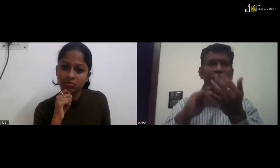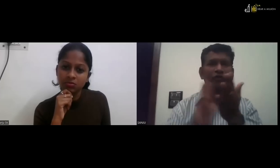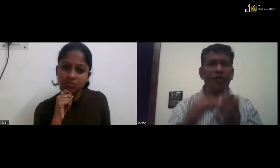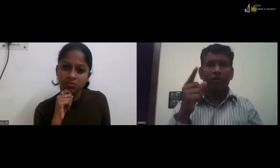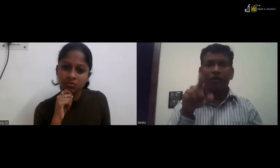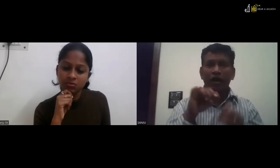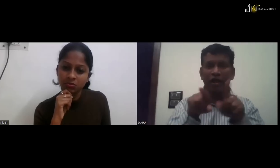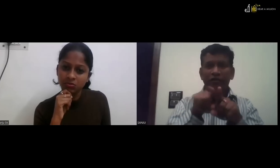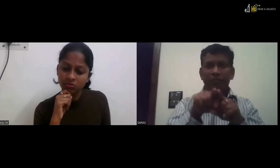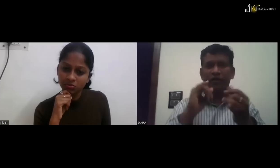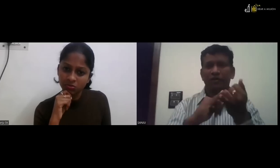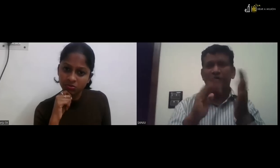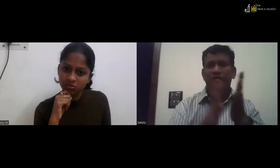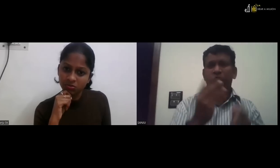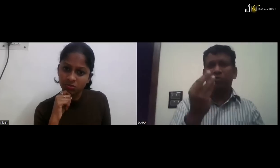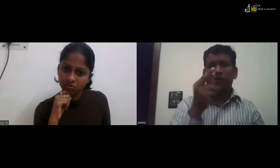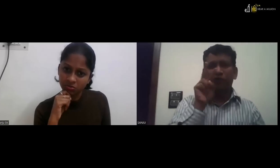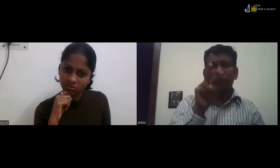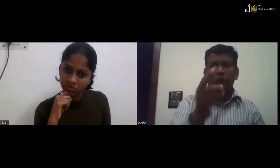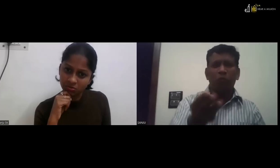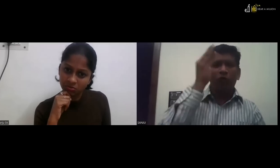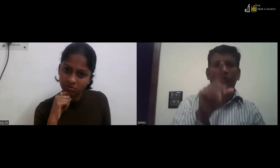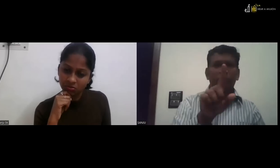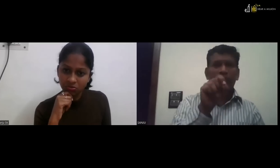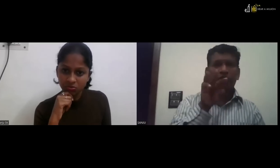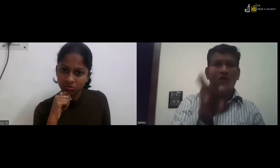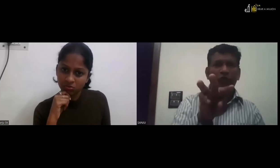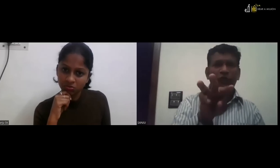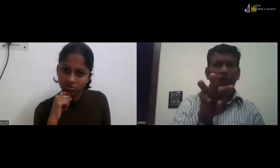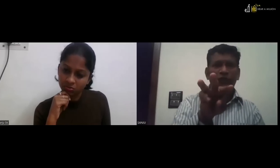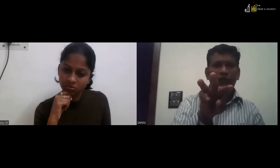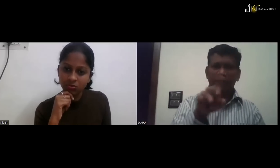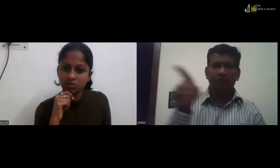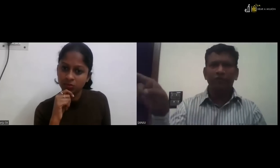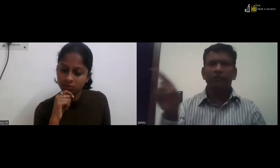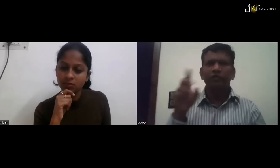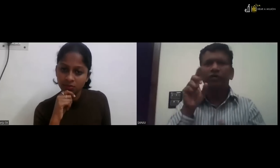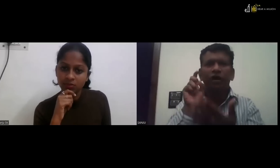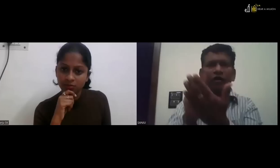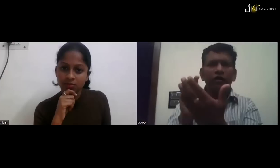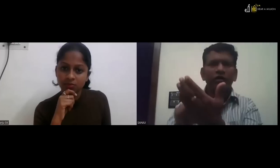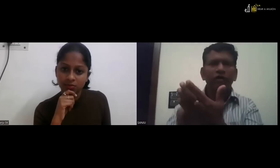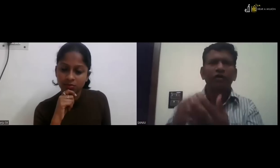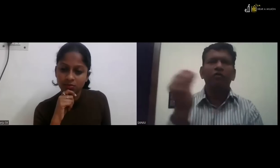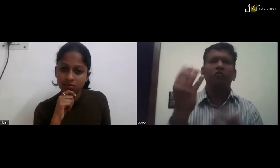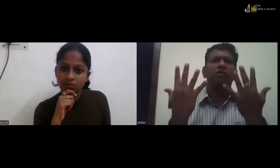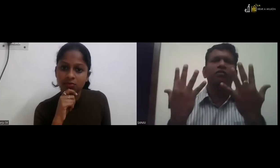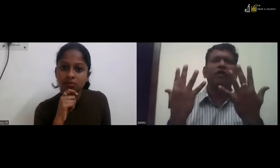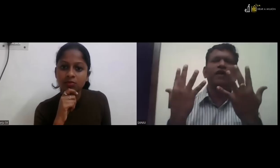Like we must add this, we can add this